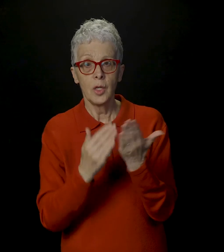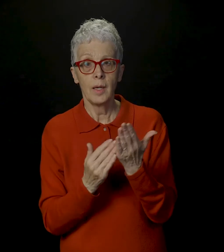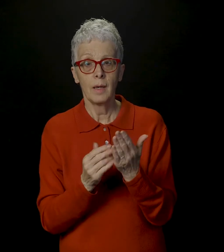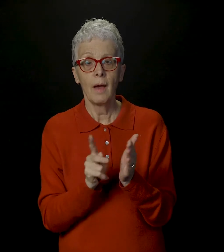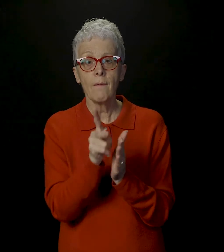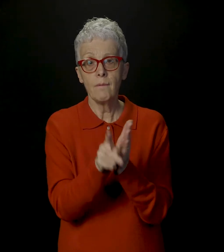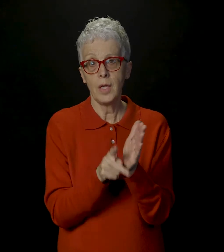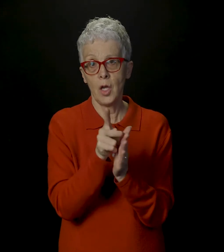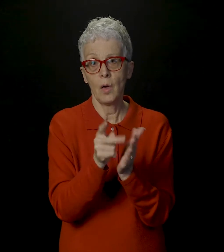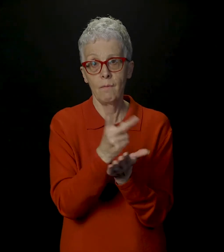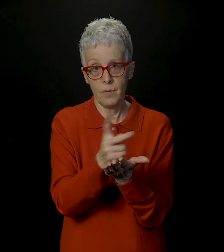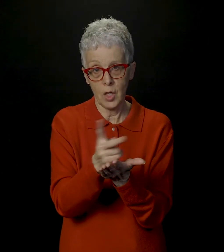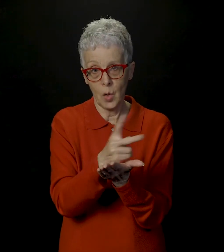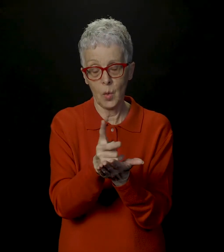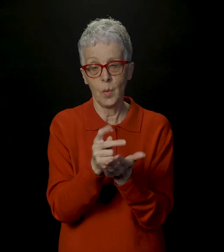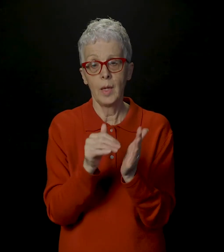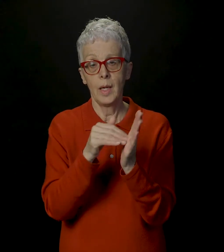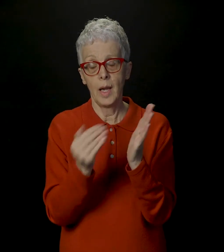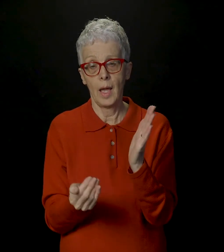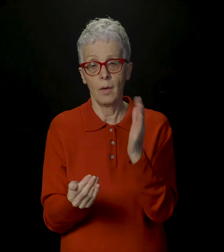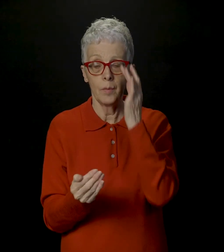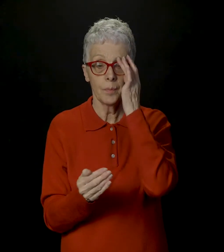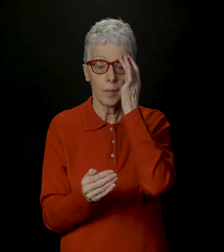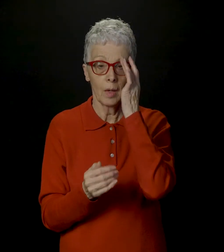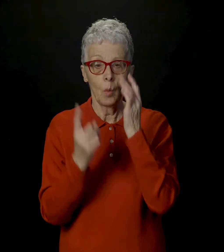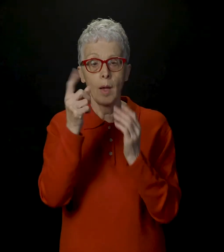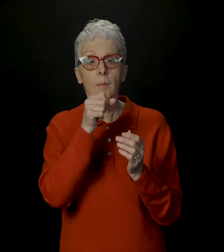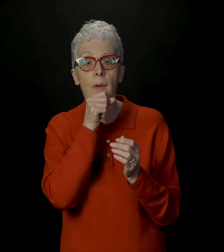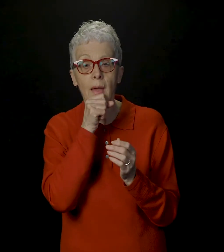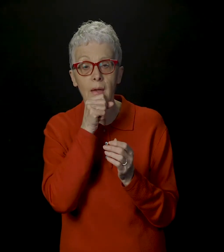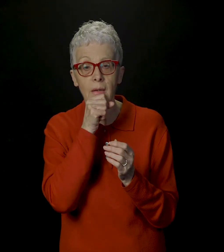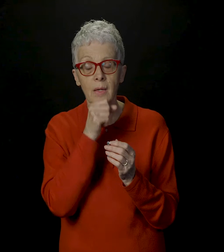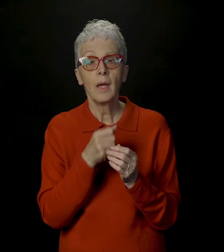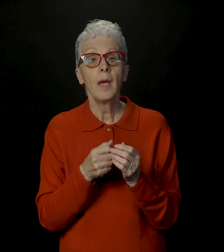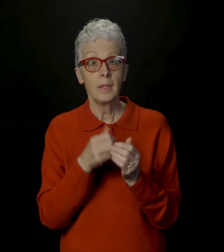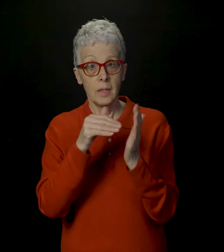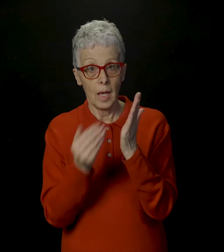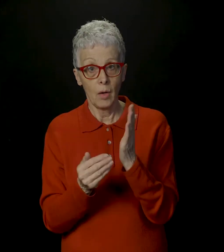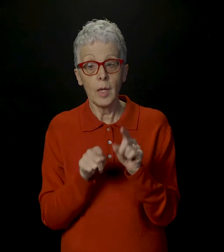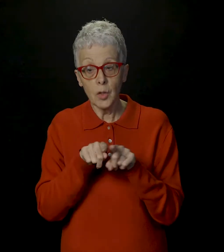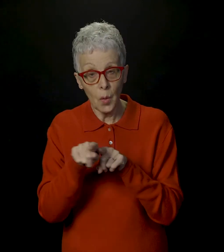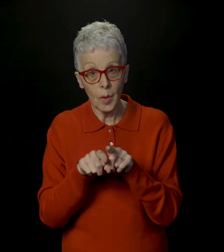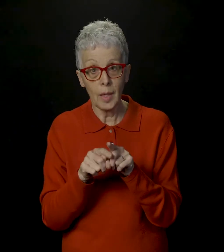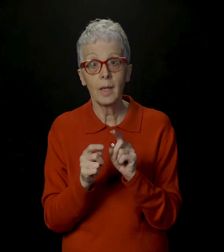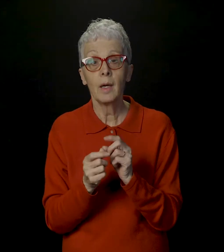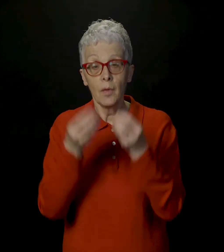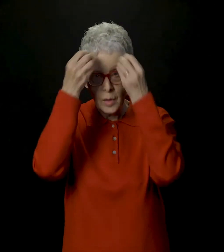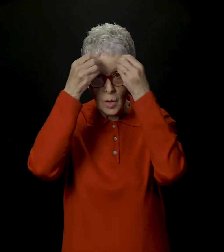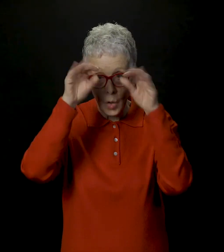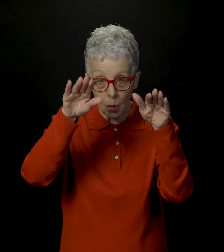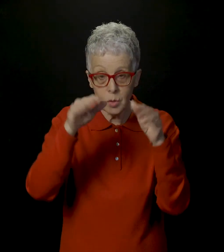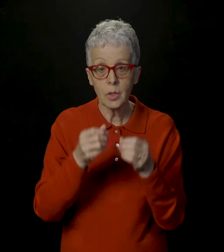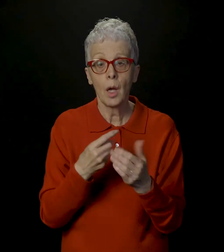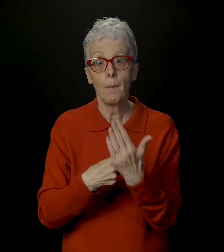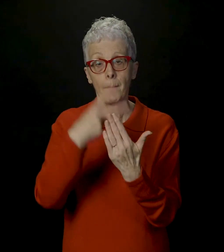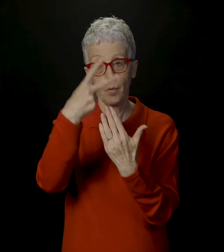with you A video now That tells the story Of Jason Who is a participant Down at OneCare He's going through The coach programme That we've heard about So let's have a look At that now